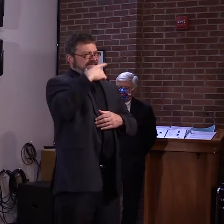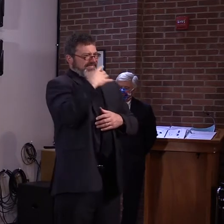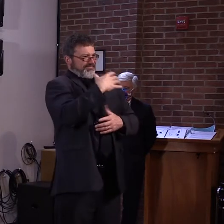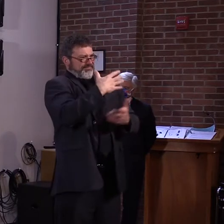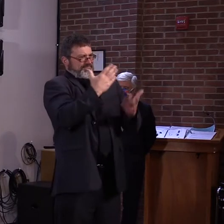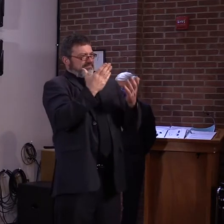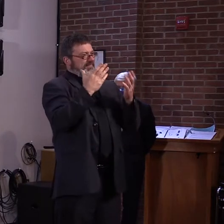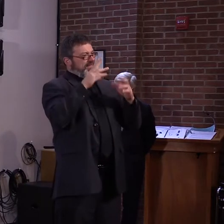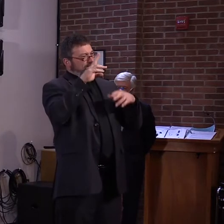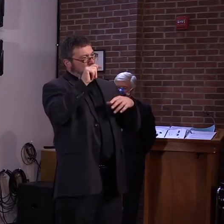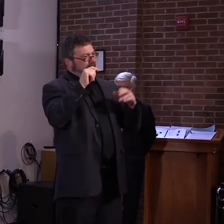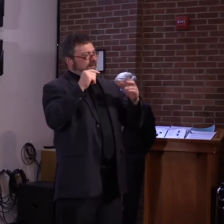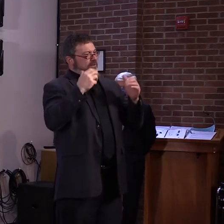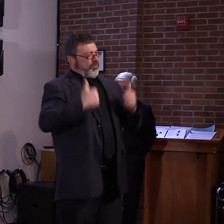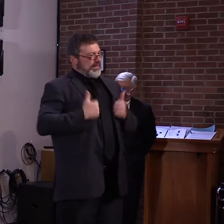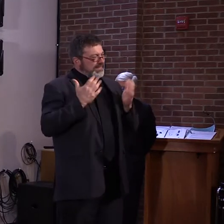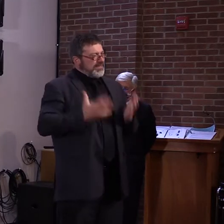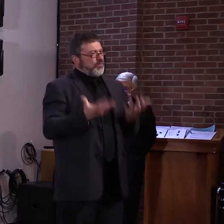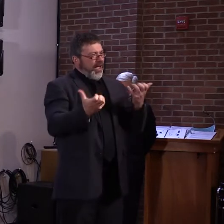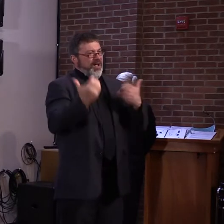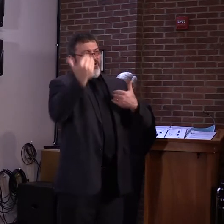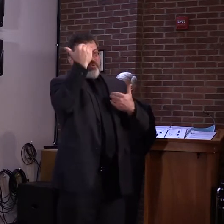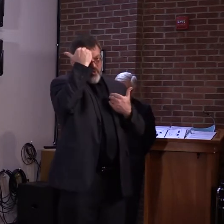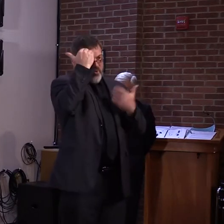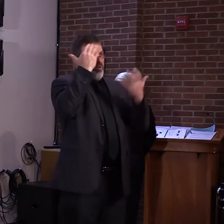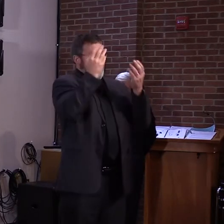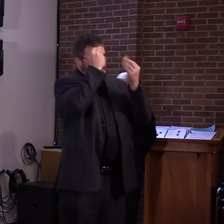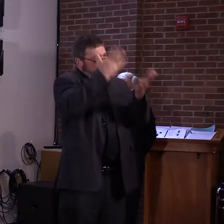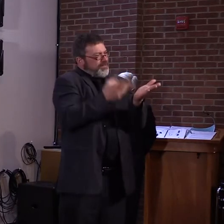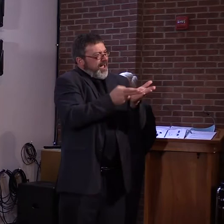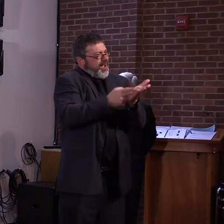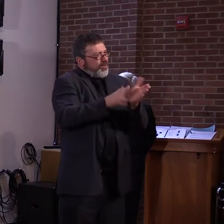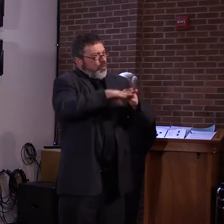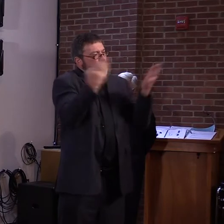Secretary French. Thanks, Mike. I mean, sir. Thanks, Governor.